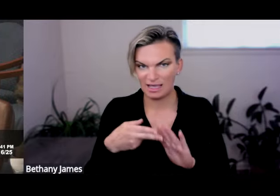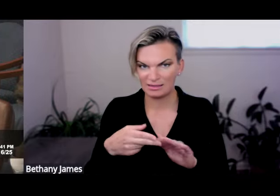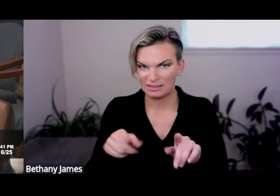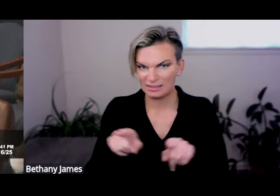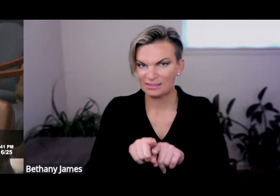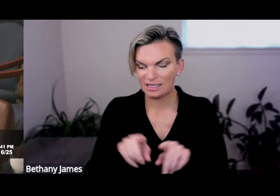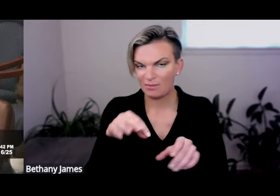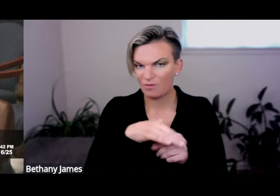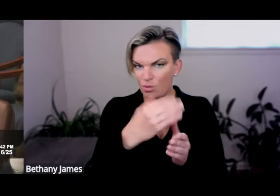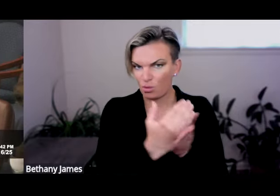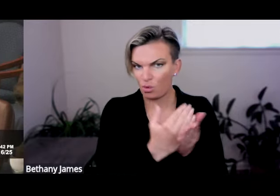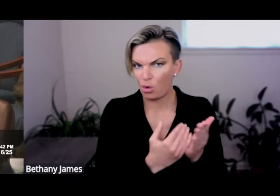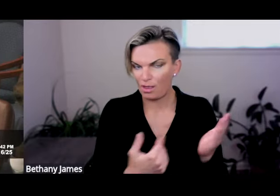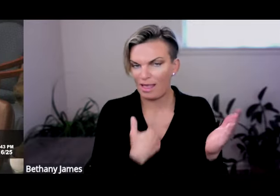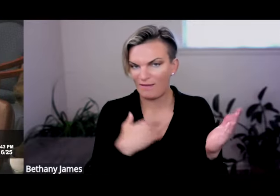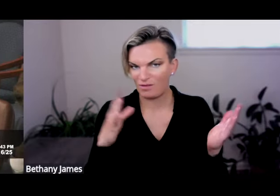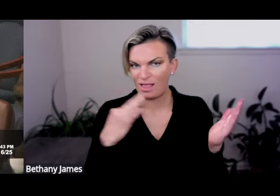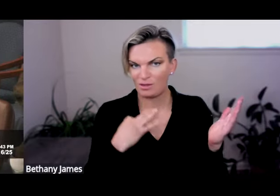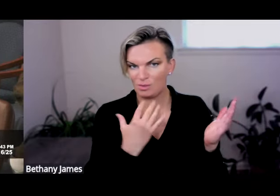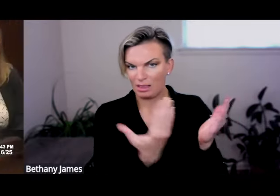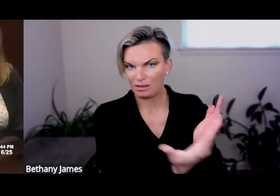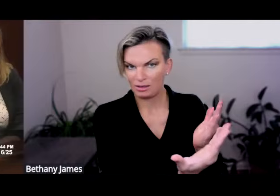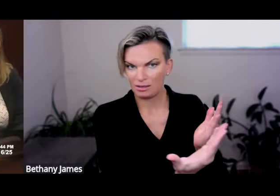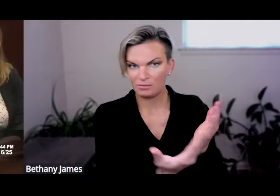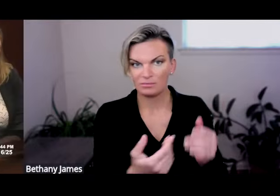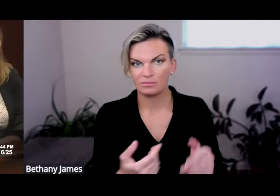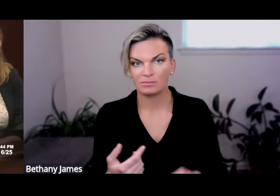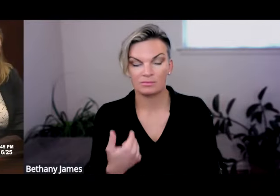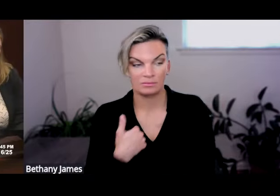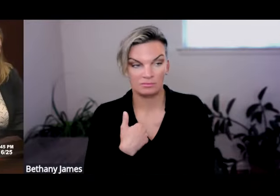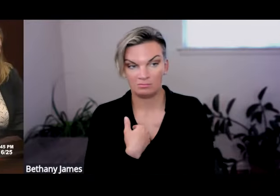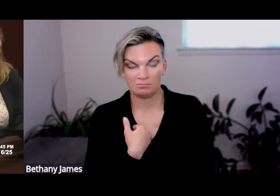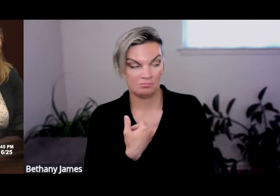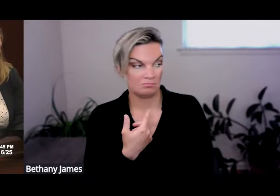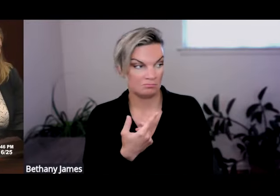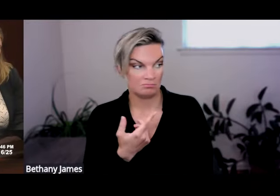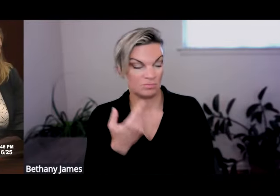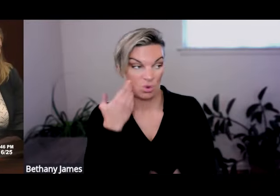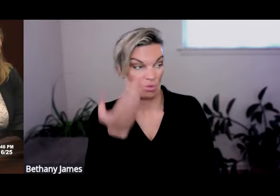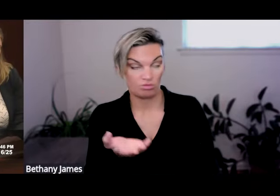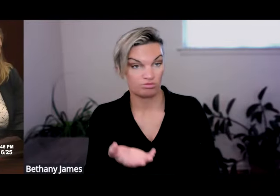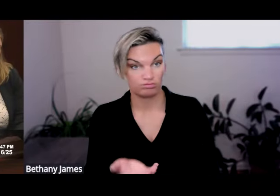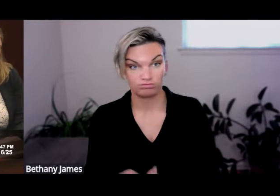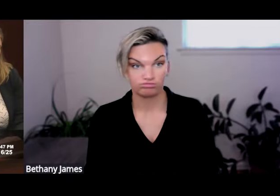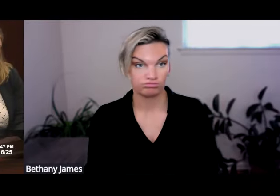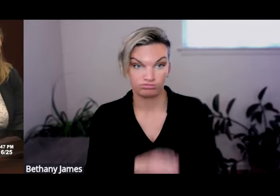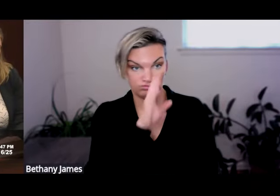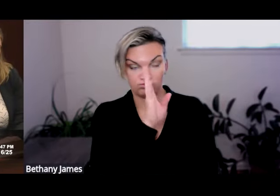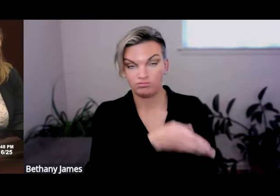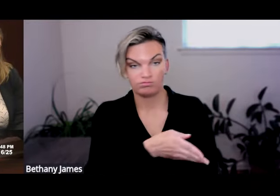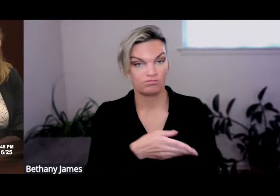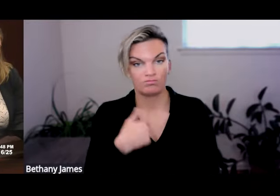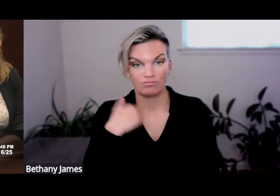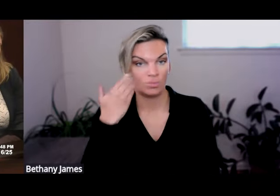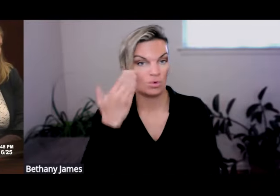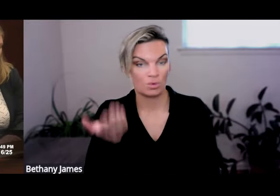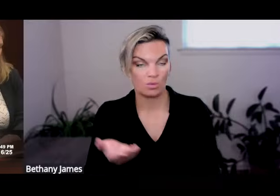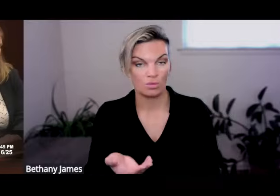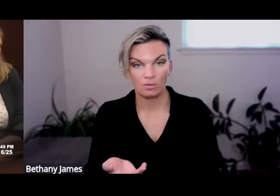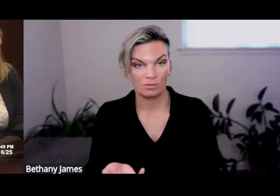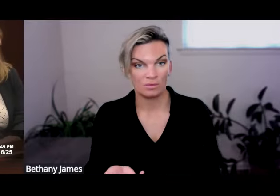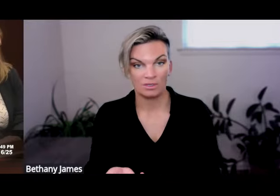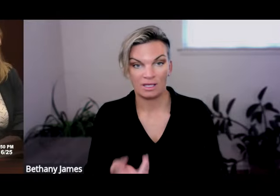Potentially. I don't know one Yeah. way or the other sitting here, honestly. I think that would really just